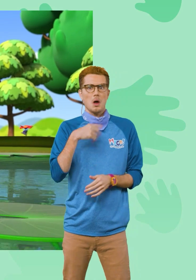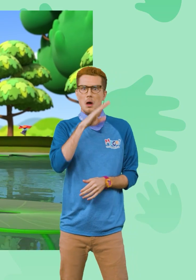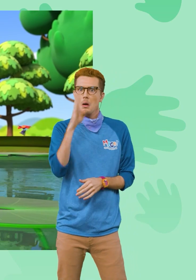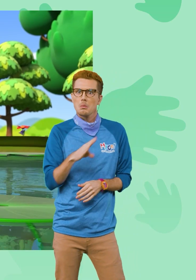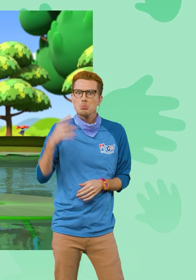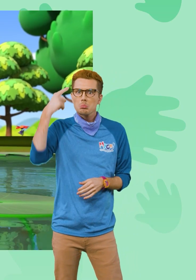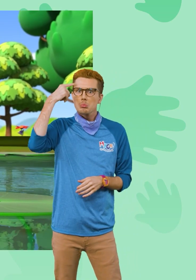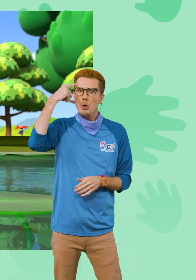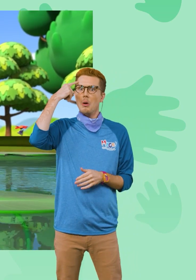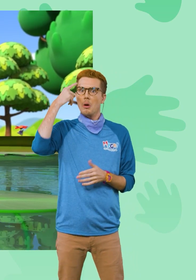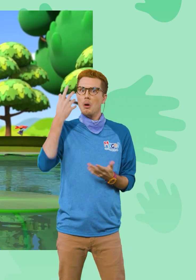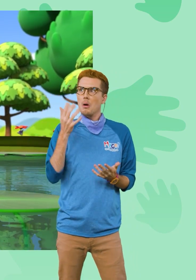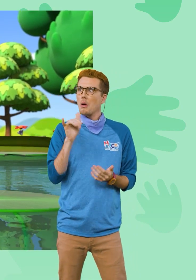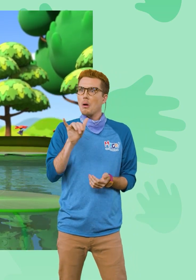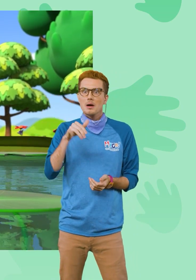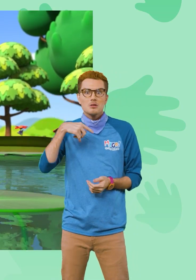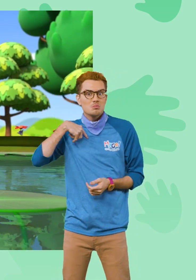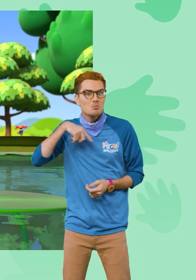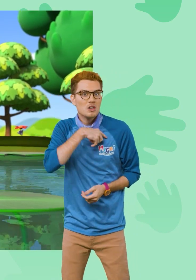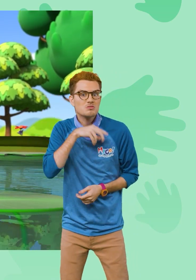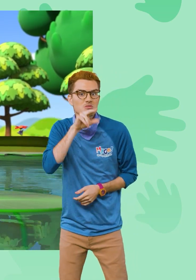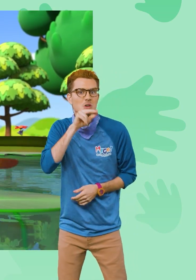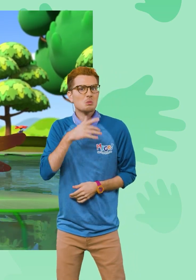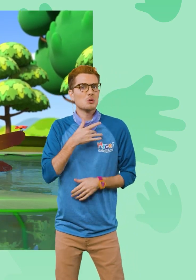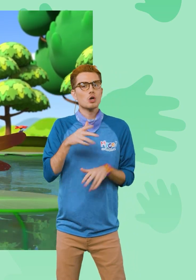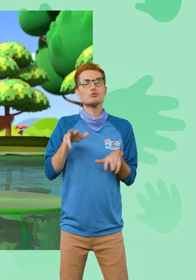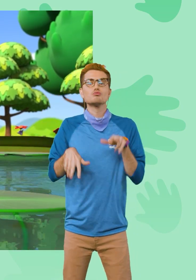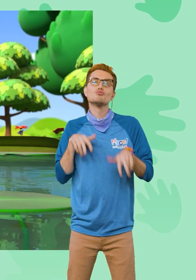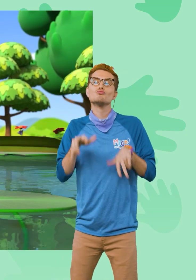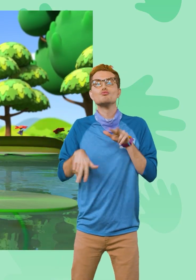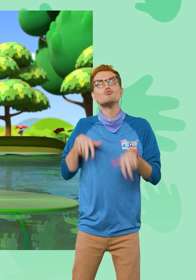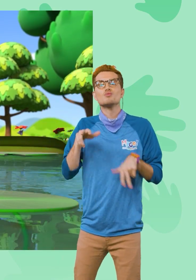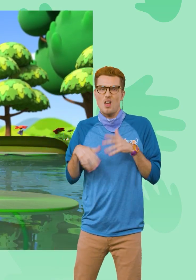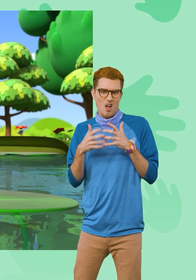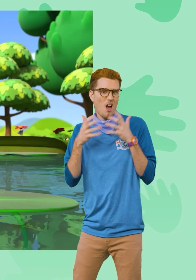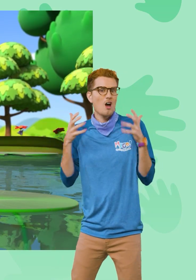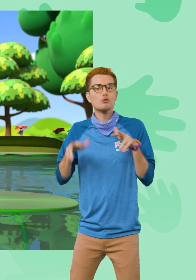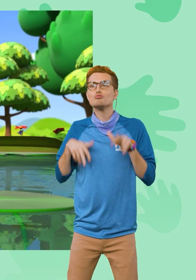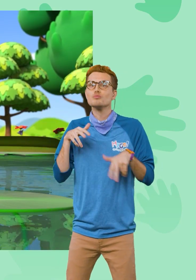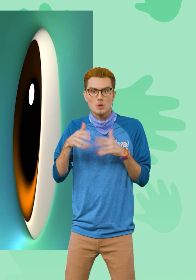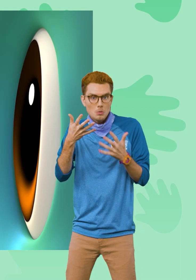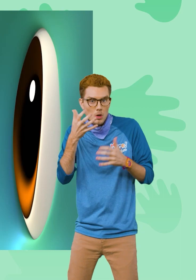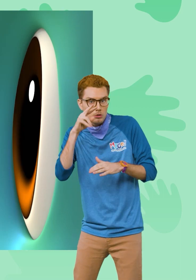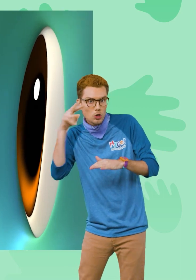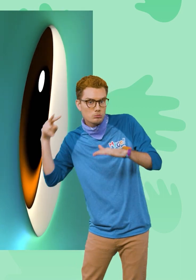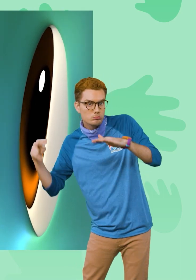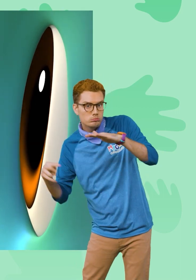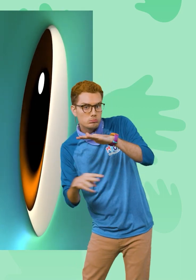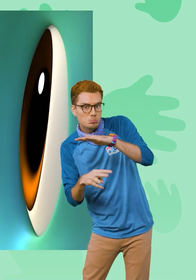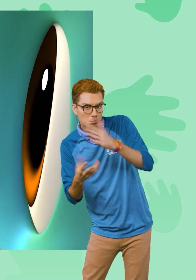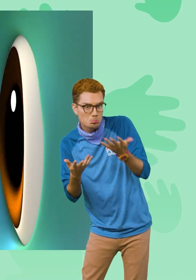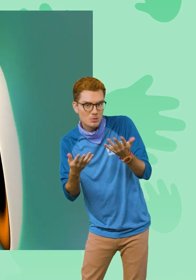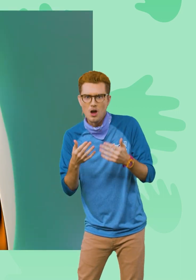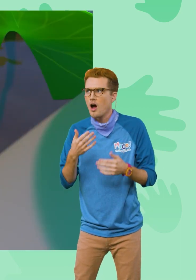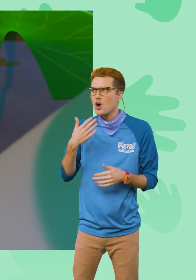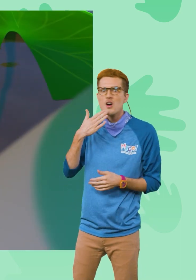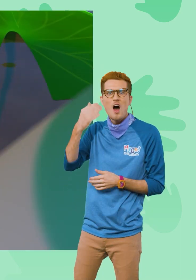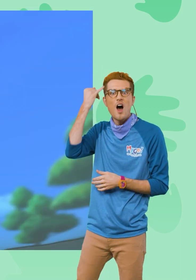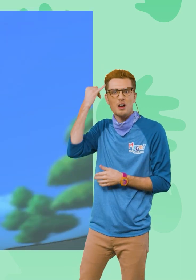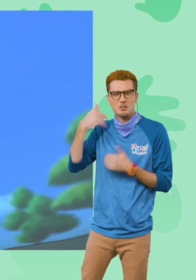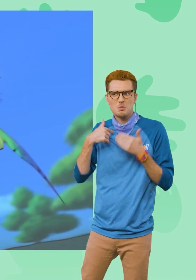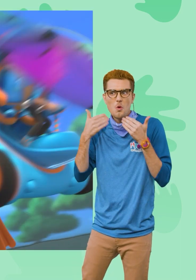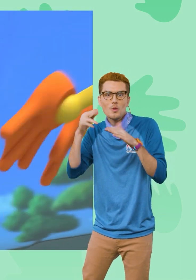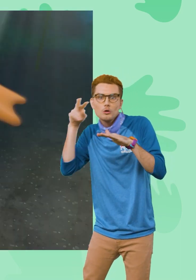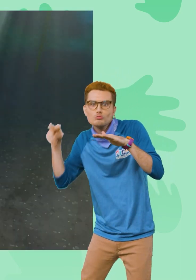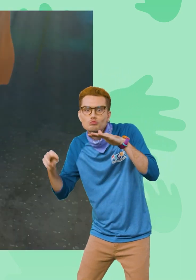never really thought about it. Oh, us ducks do paddle with our feet a lot. Want to take a look? Good idea. I'll